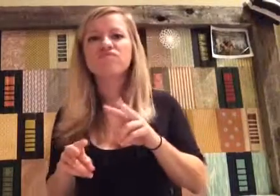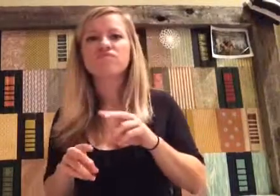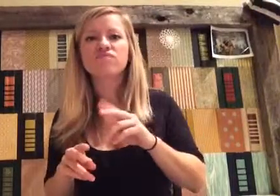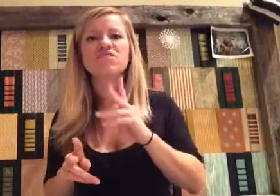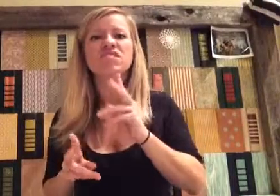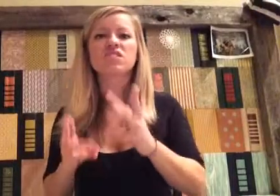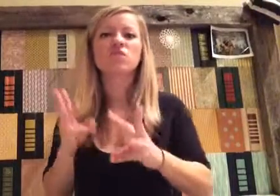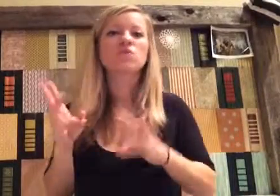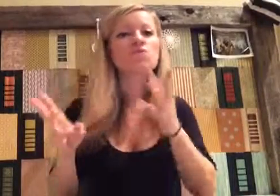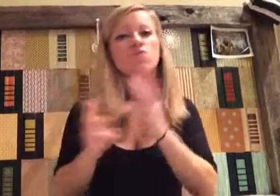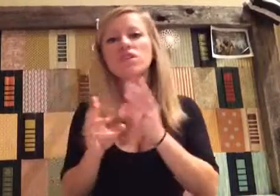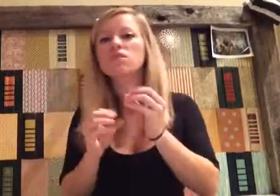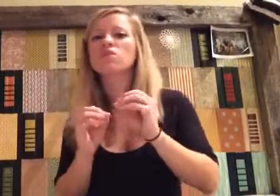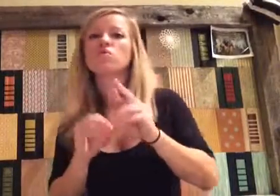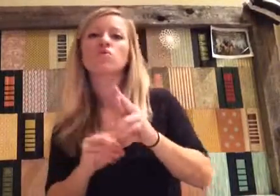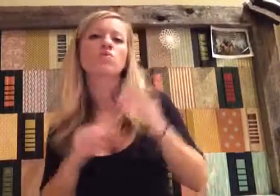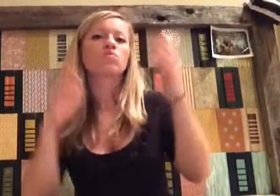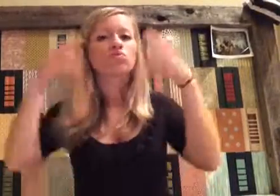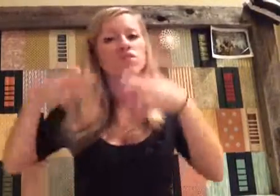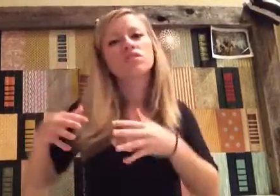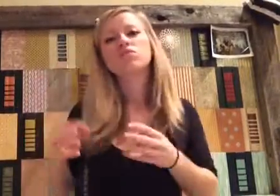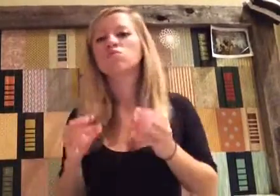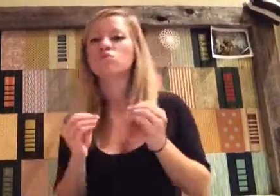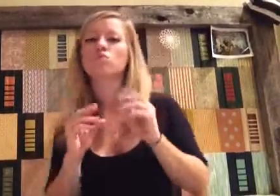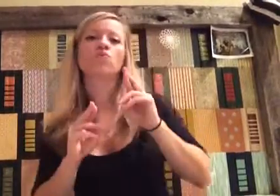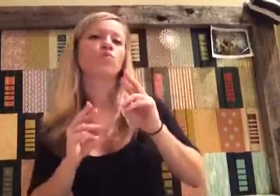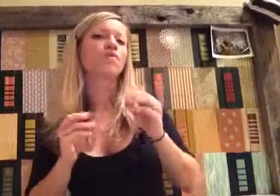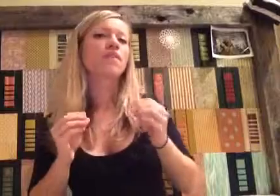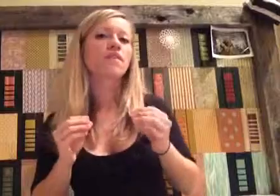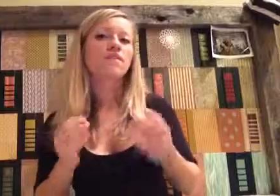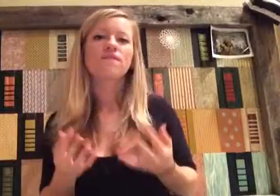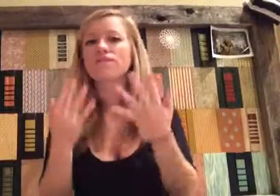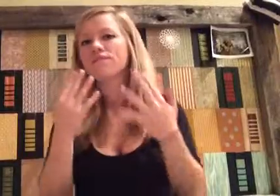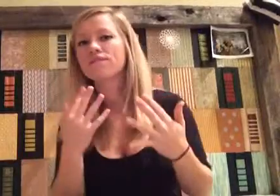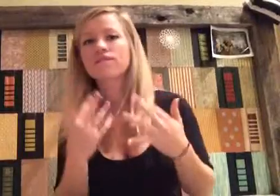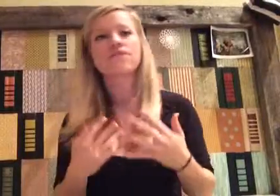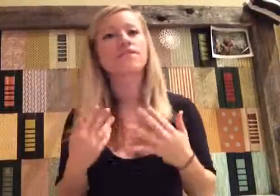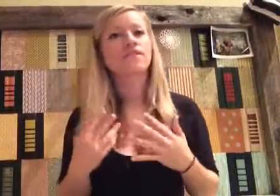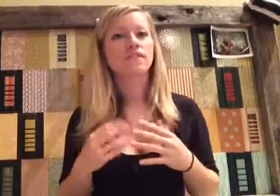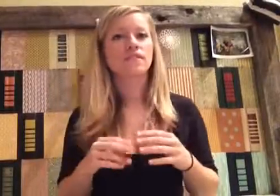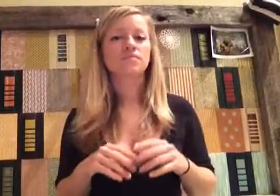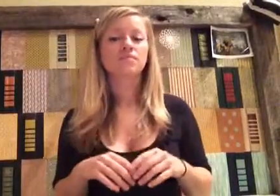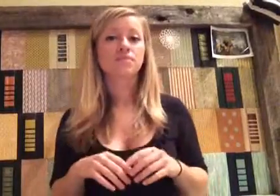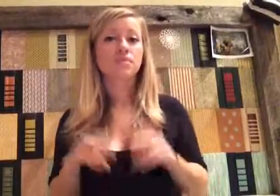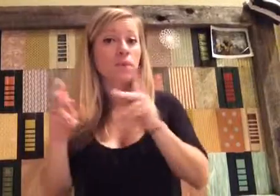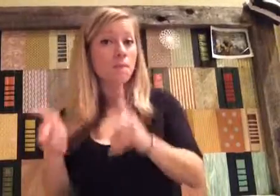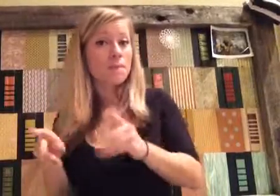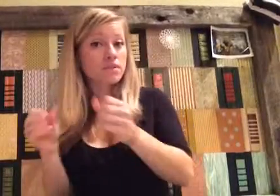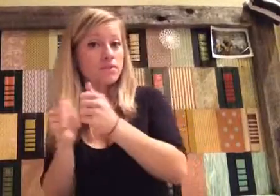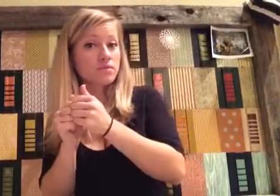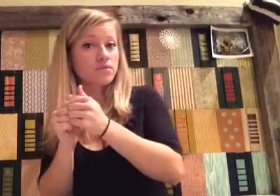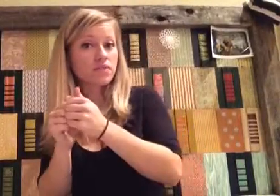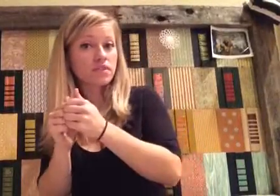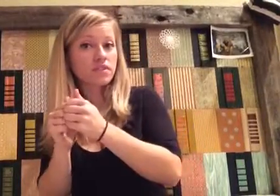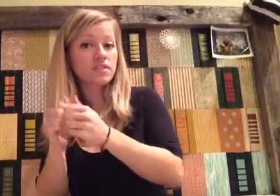Person versus technology is when the character has a conflict with some sort of robot or